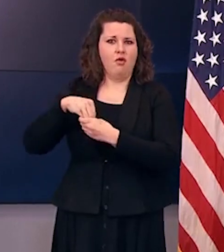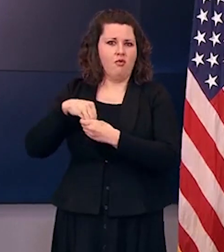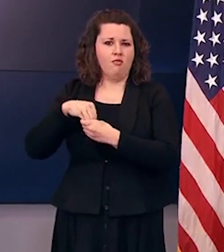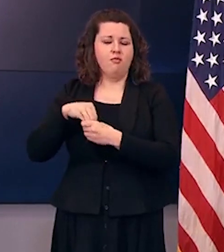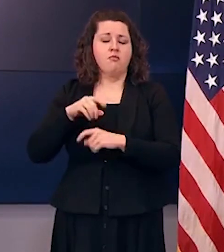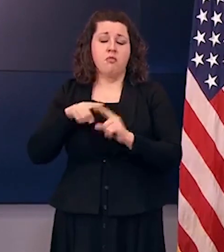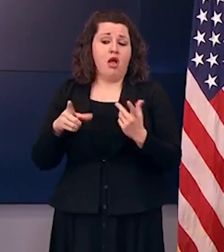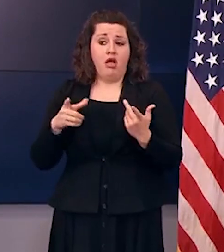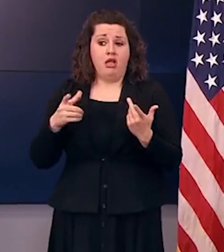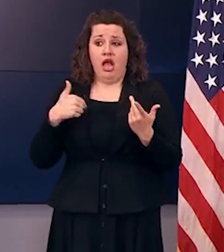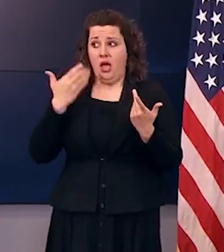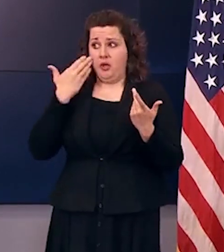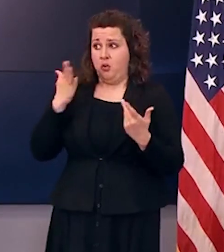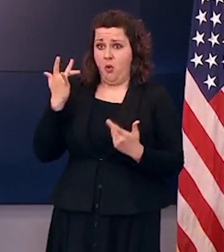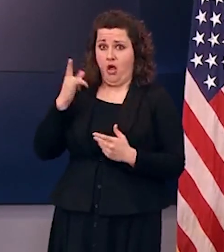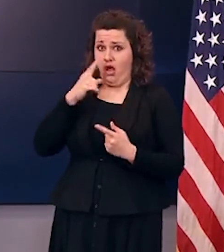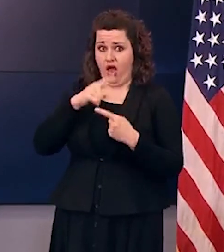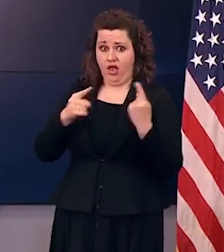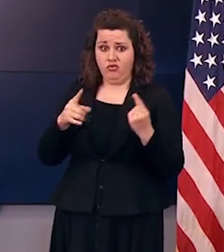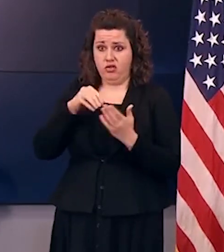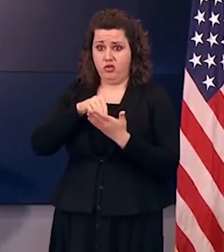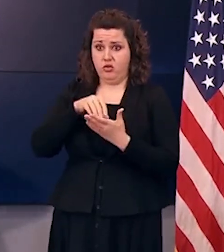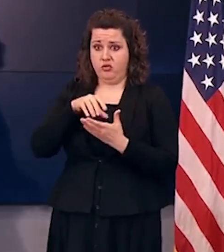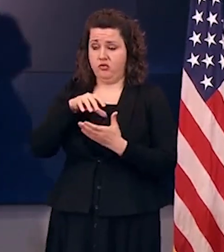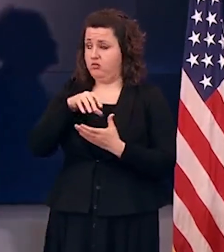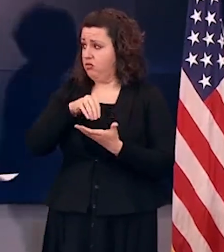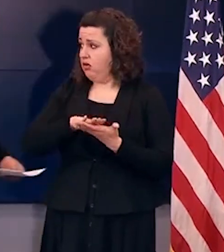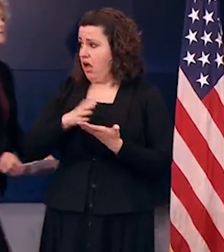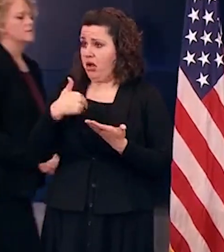but I personally don't know why that was on unless you do, Sarah.